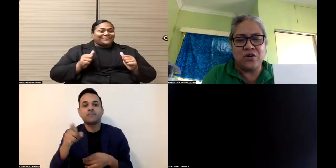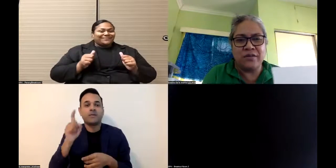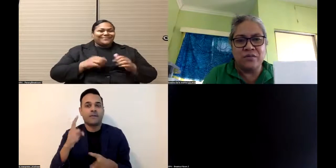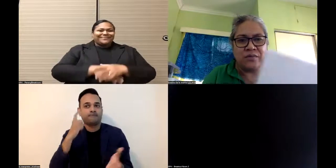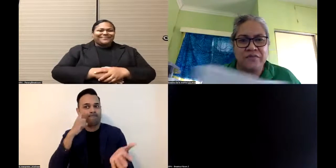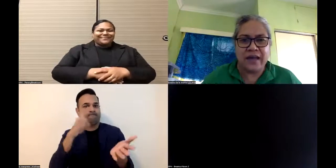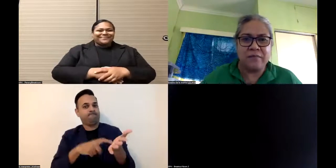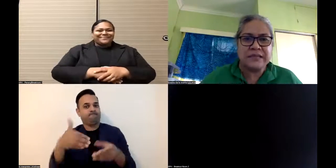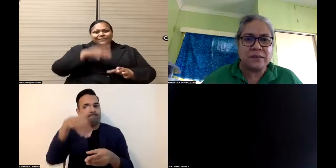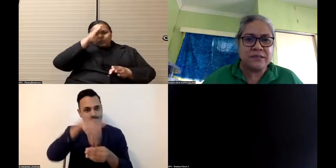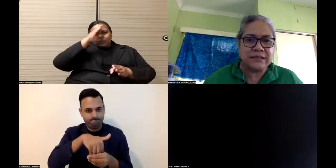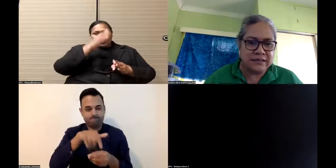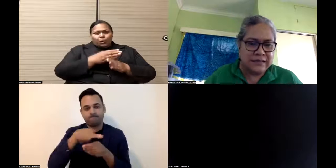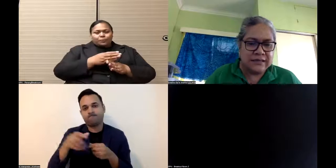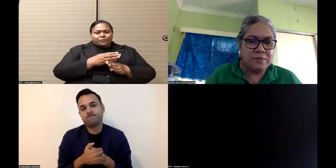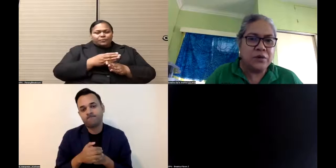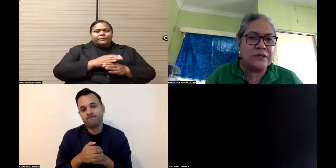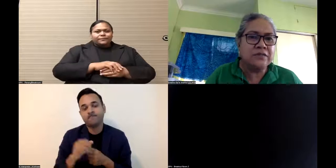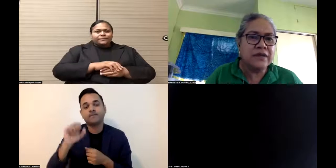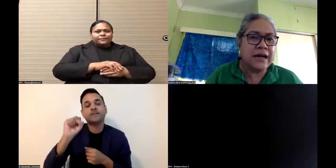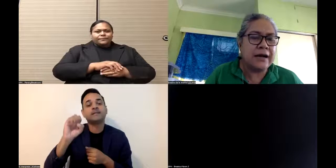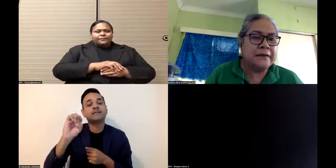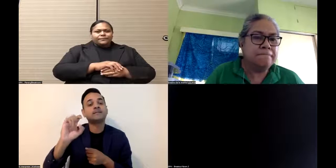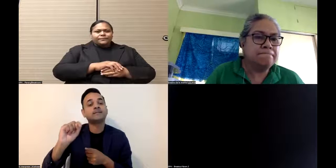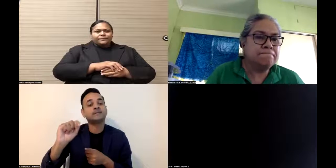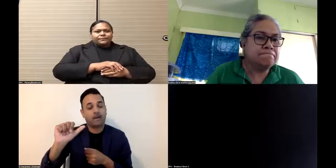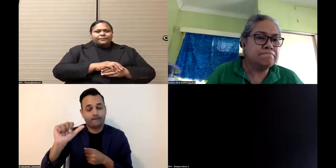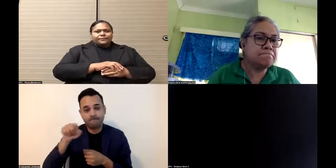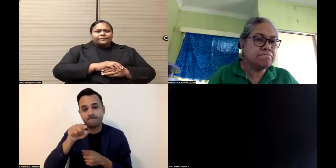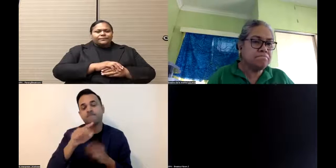will add on if I had missed some points. Naka.